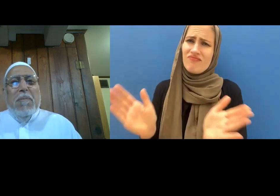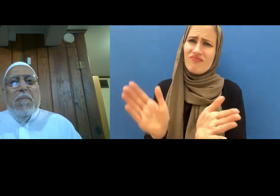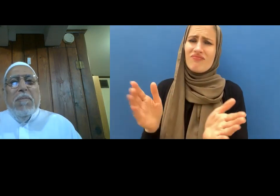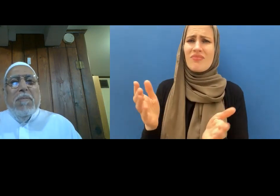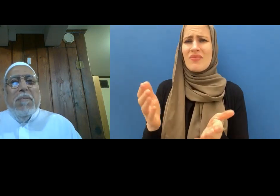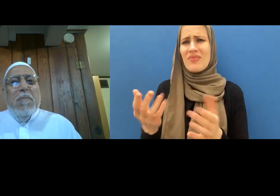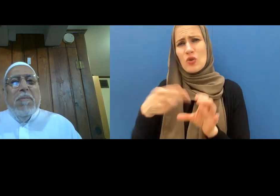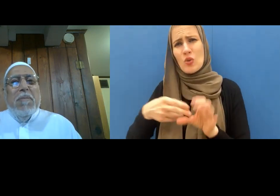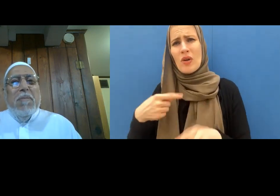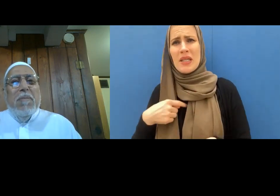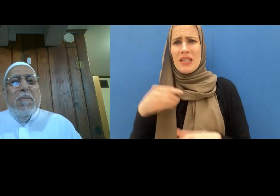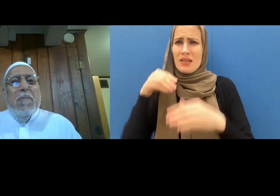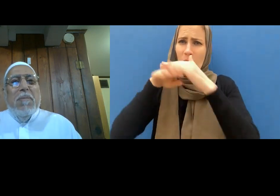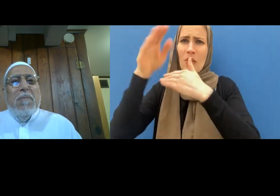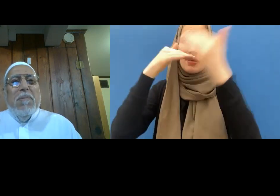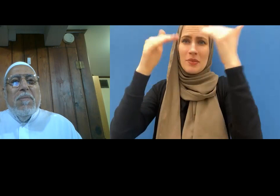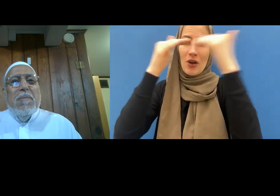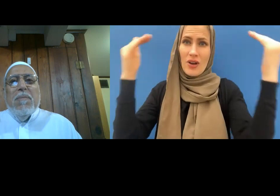him.